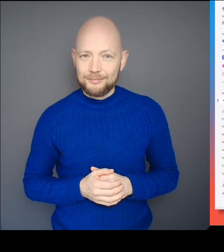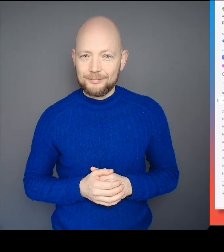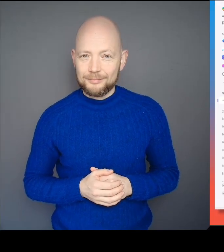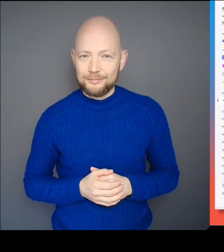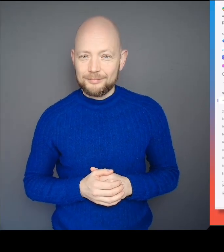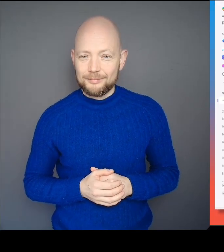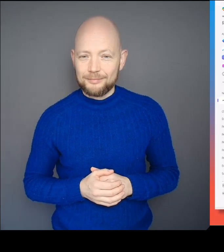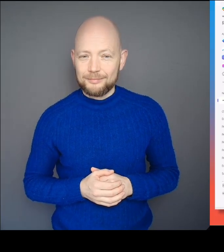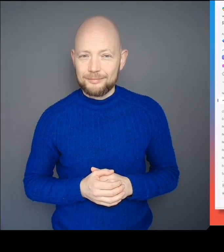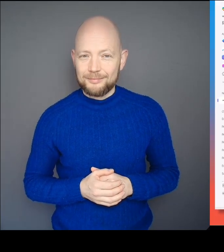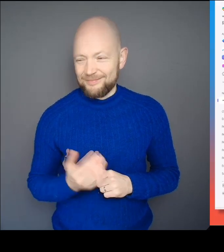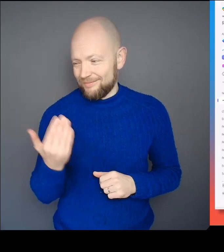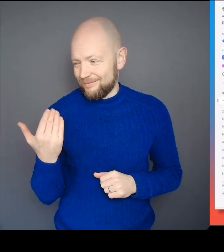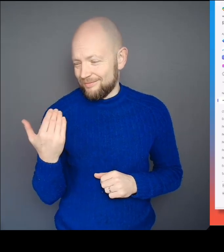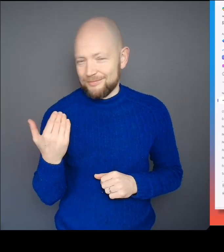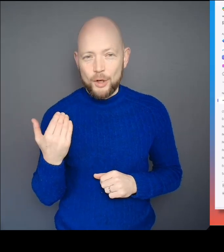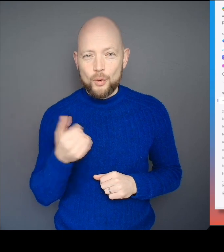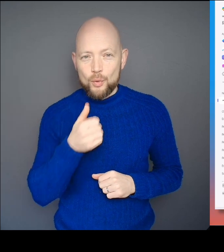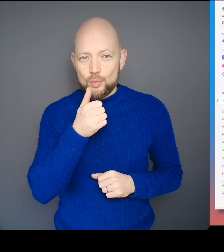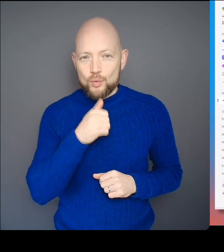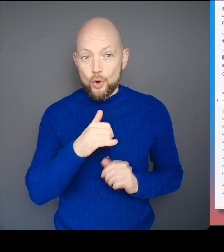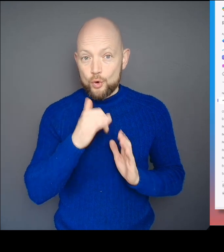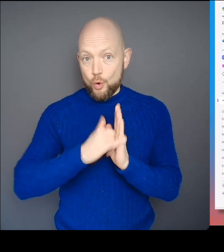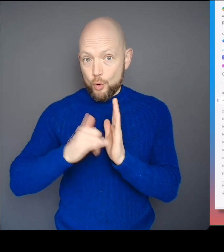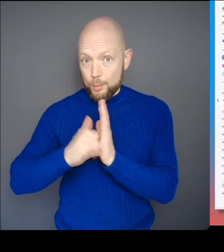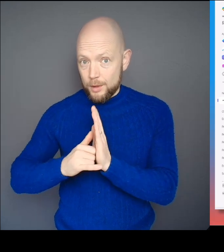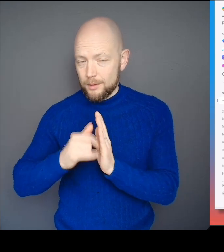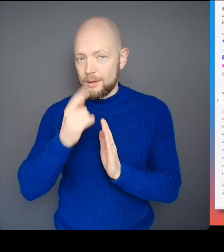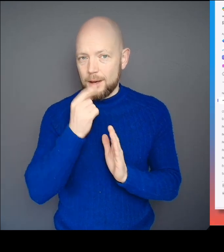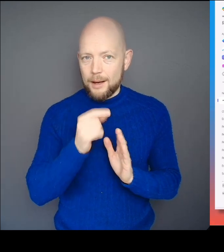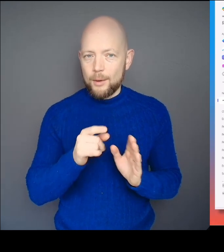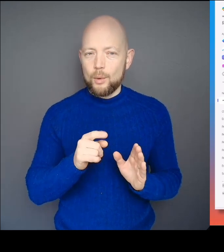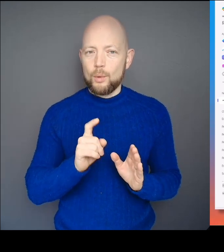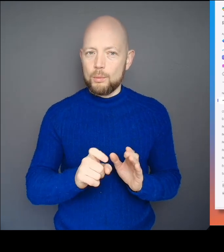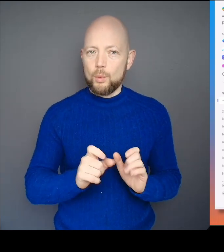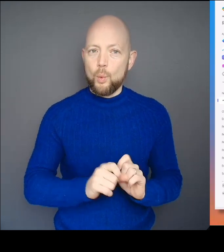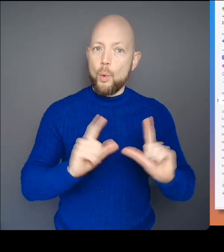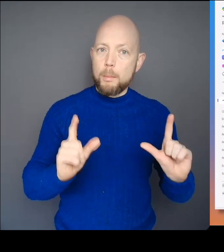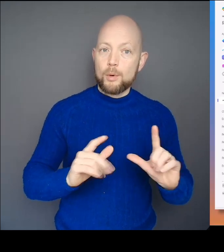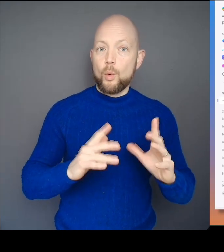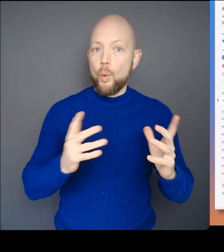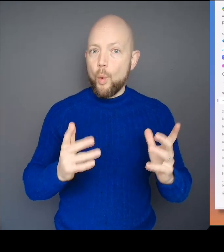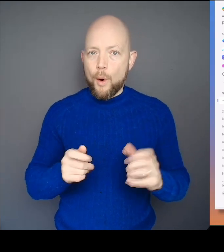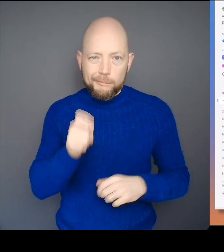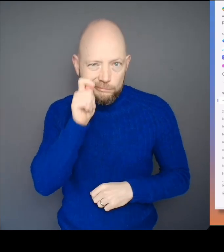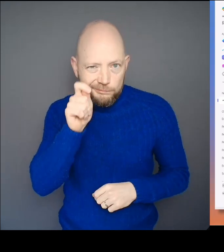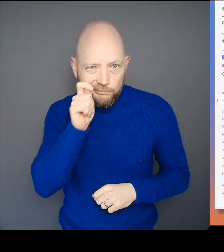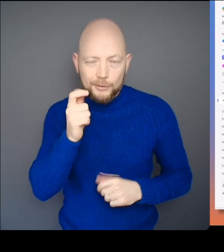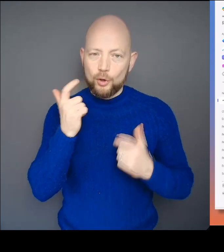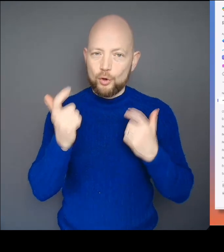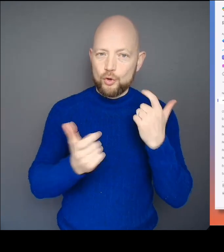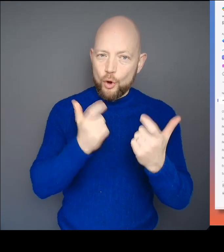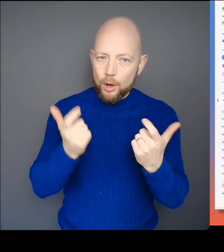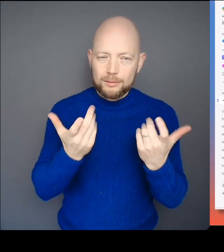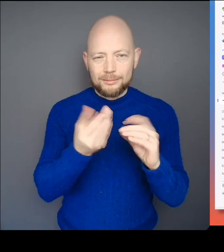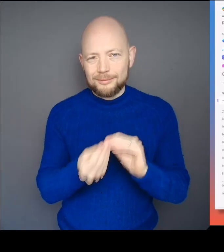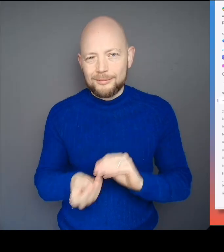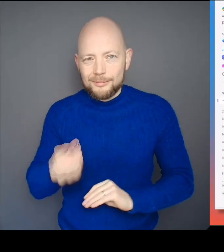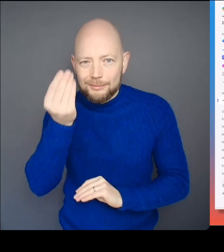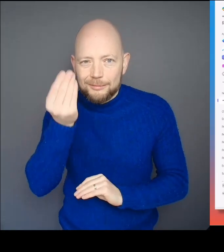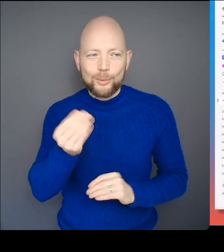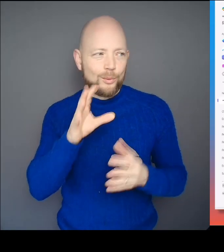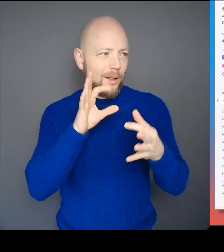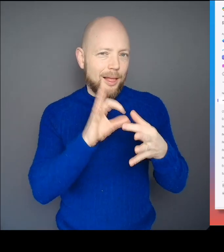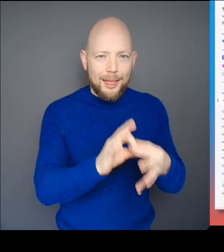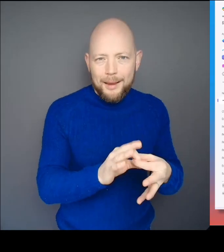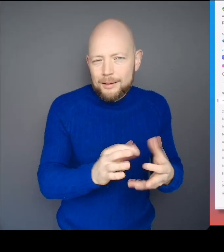And in here, you can click on recently opened documents, but you can also search. This is the same concept we saw earlier where you can